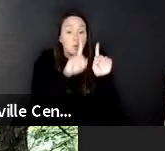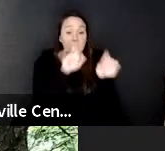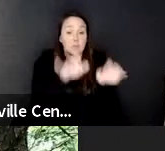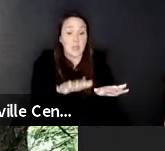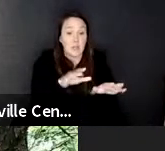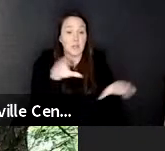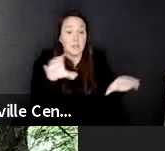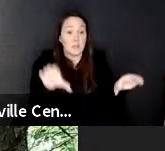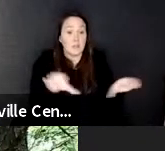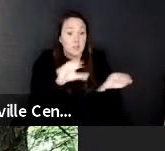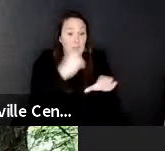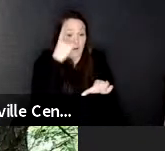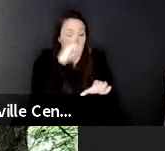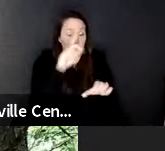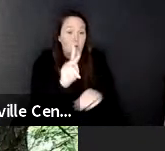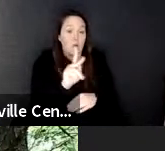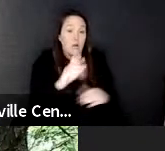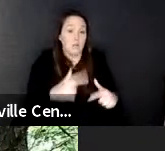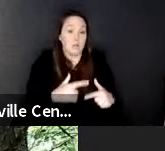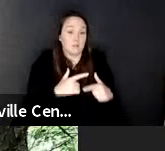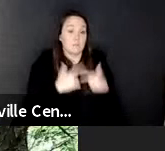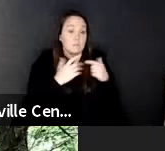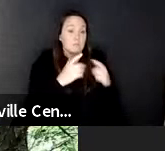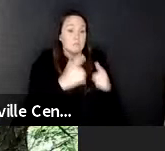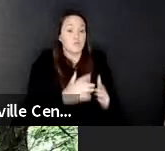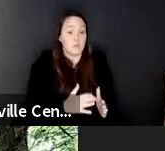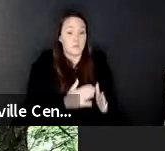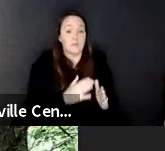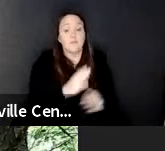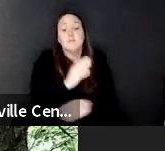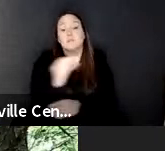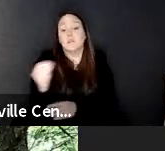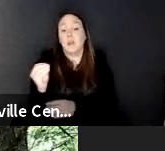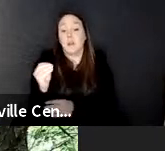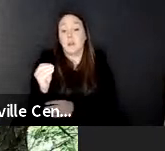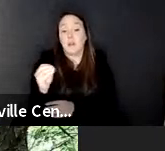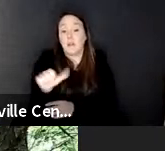residents, and another for the average time between specimen collection and lab report data.